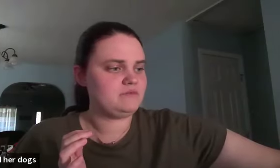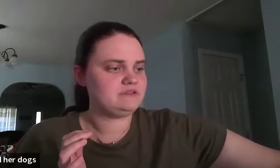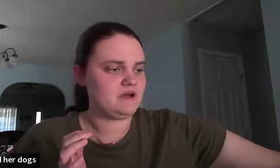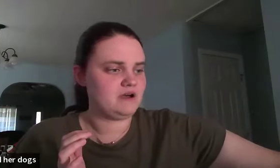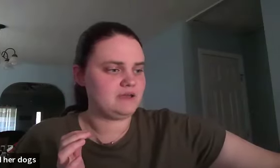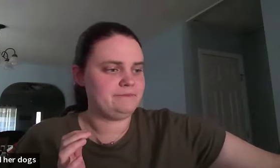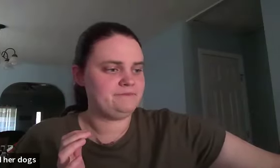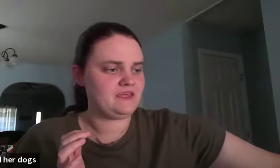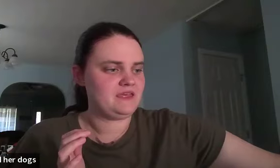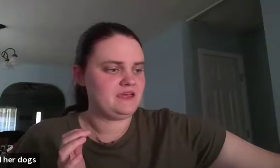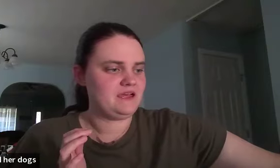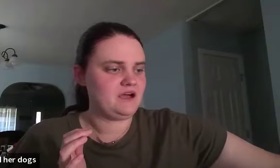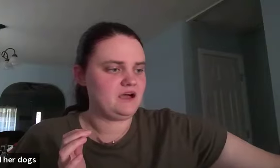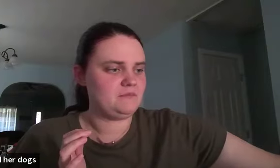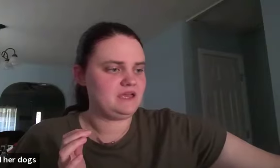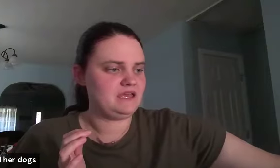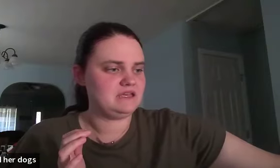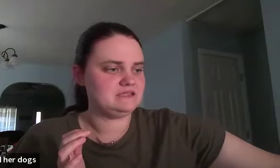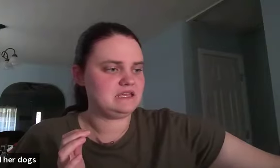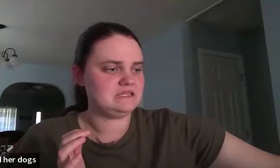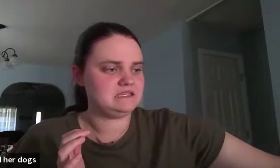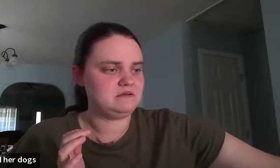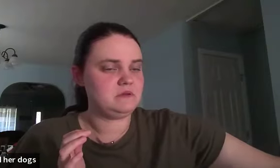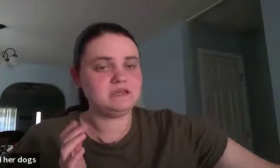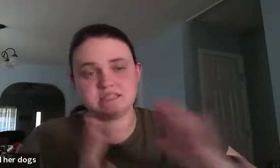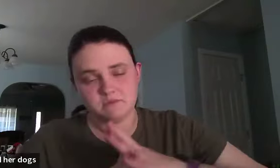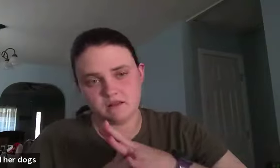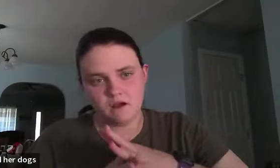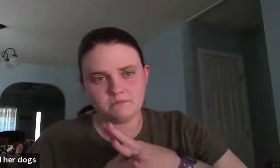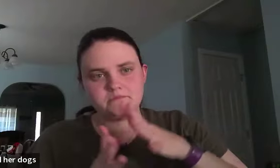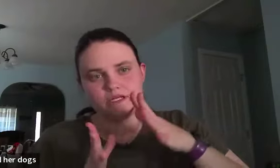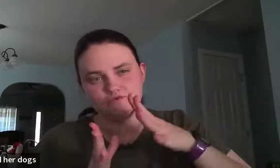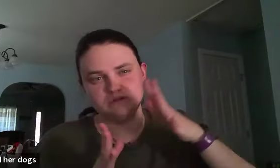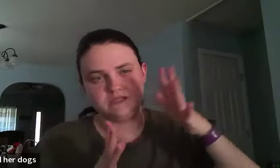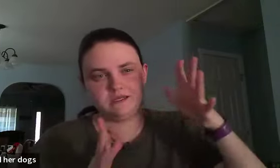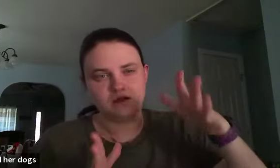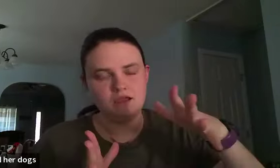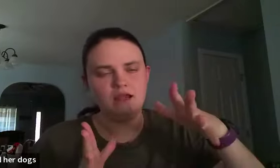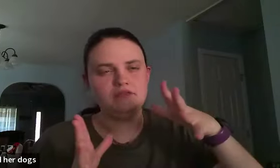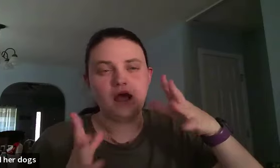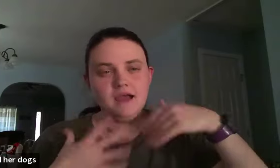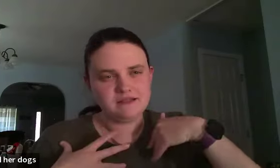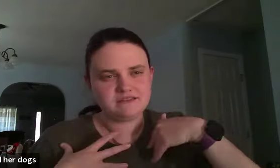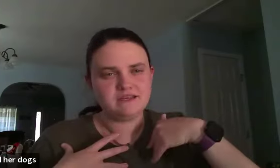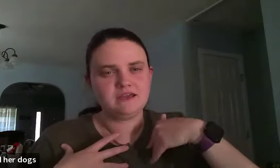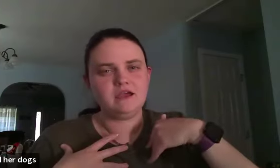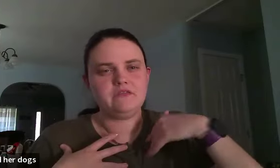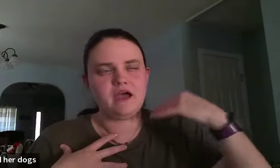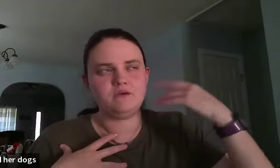with time is it may seem like a lot, but it's really not. And I like to think that